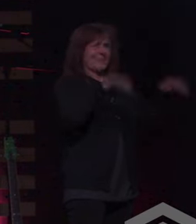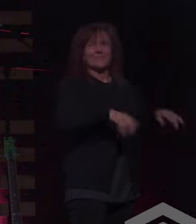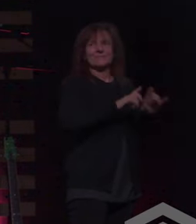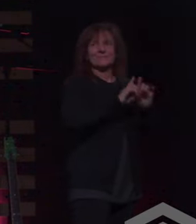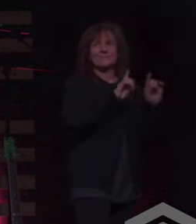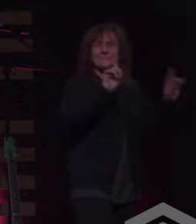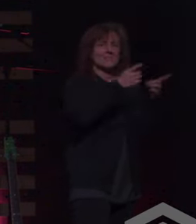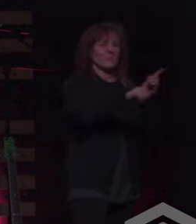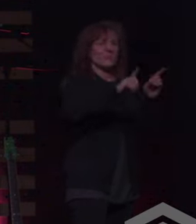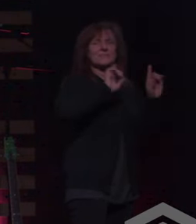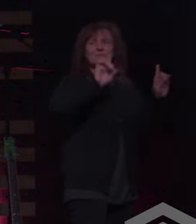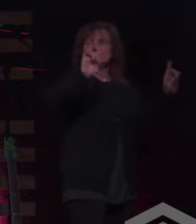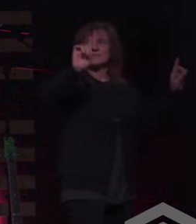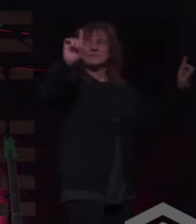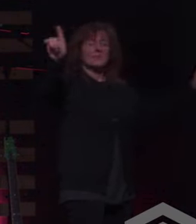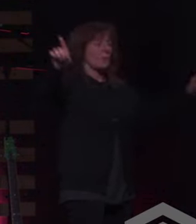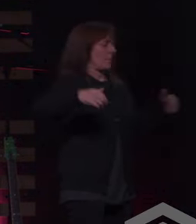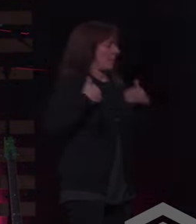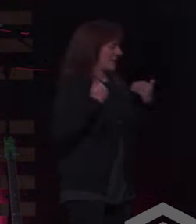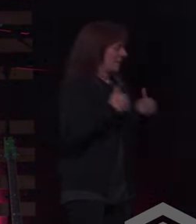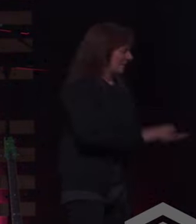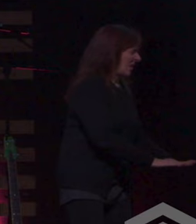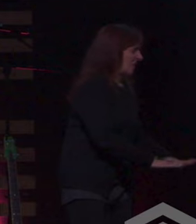it now before the kids get too old.